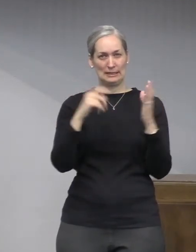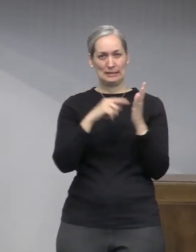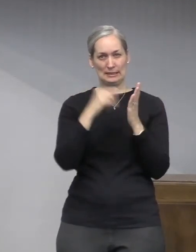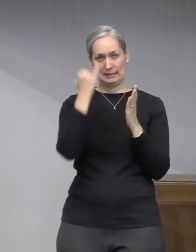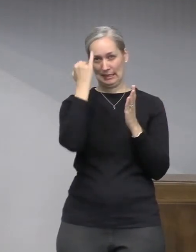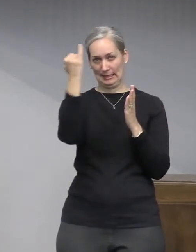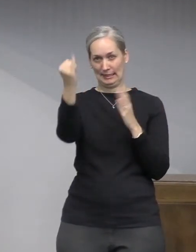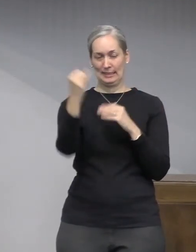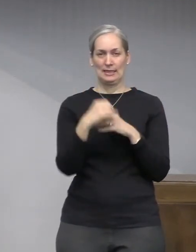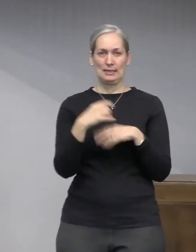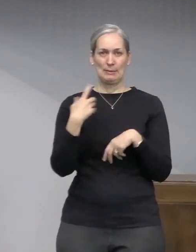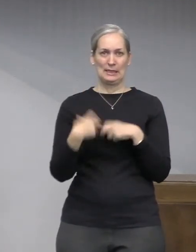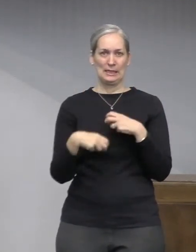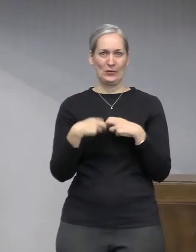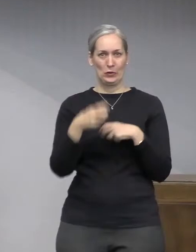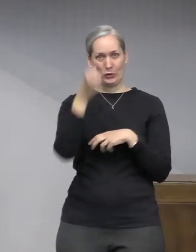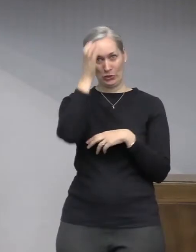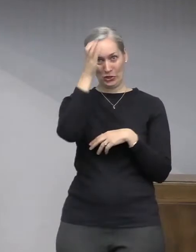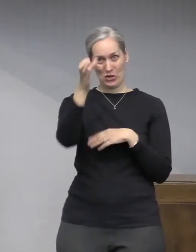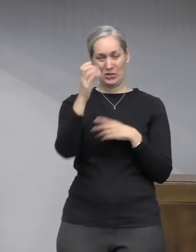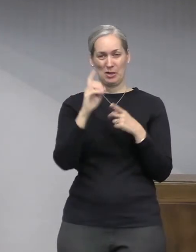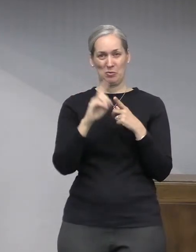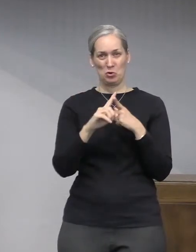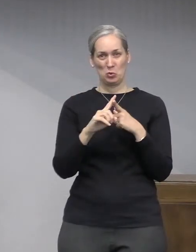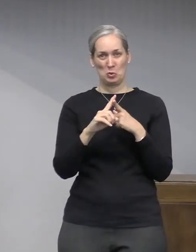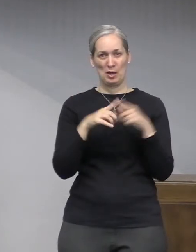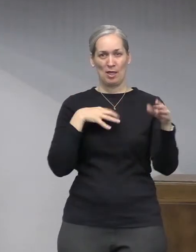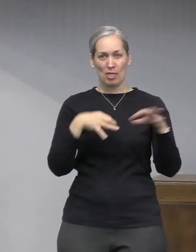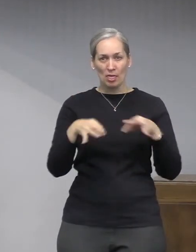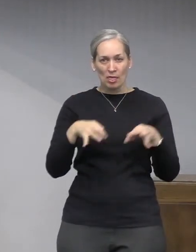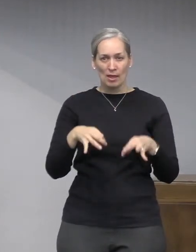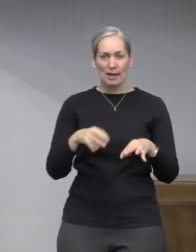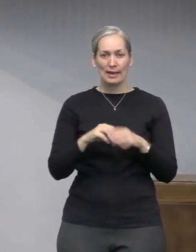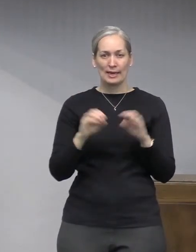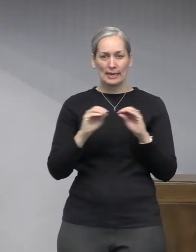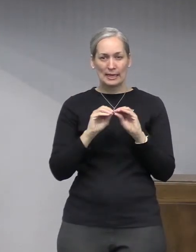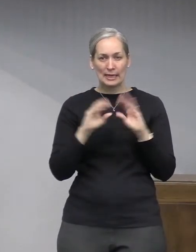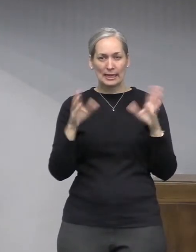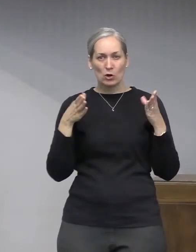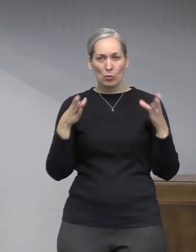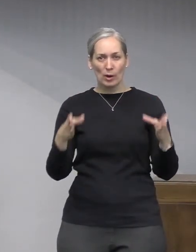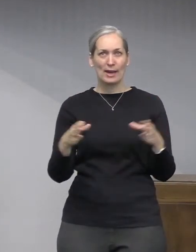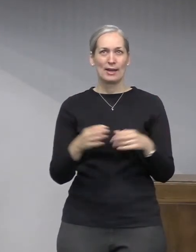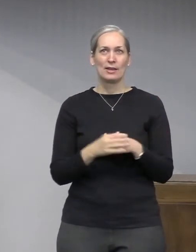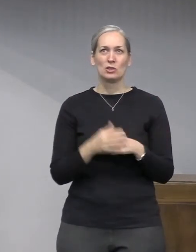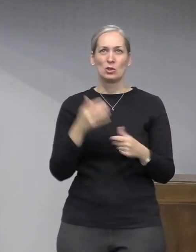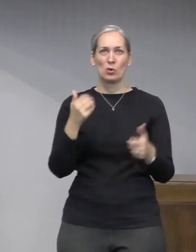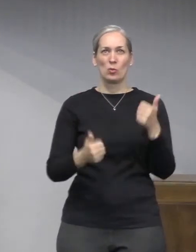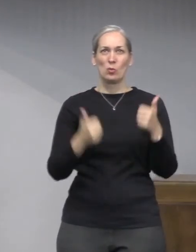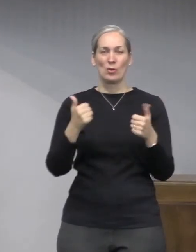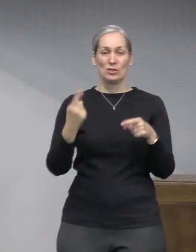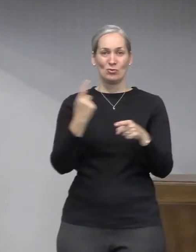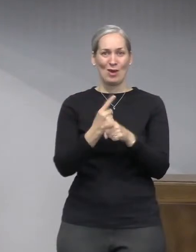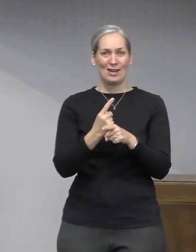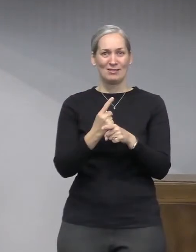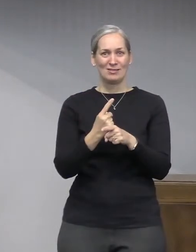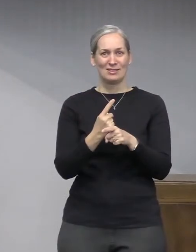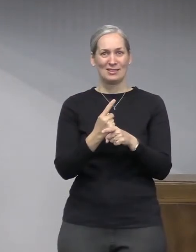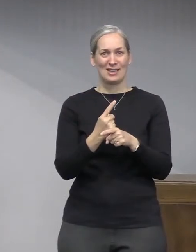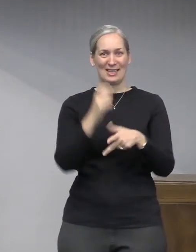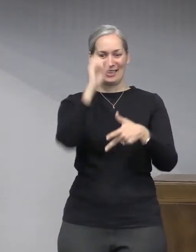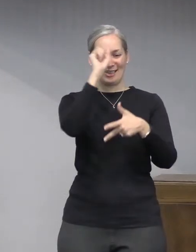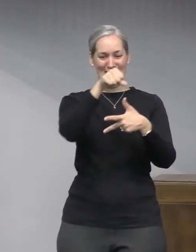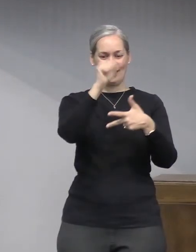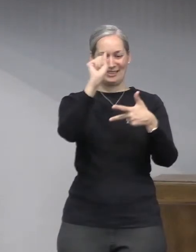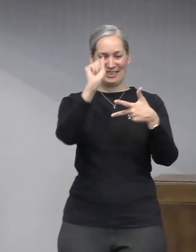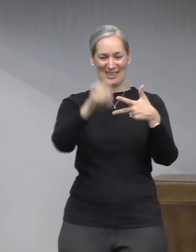was a difficult concept to actually put in a clear and concise manner. So which one is it? It's all of them.